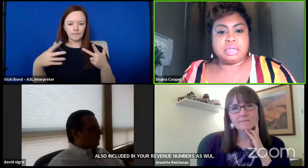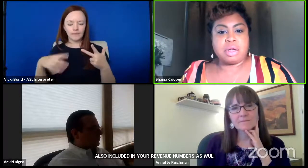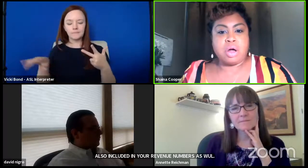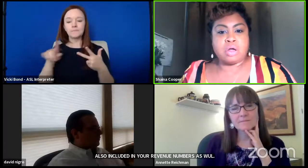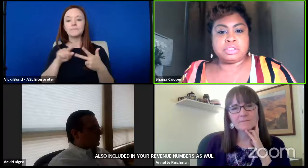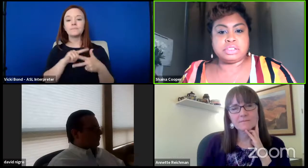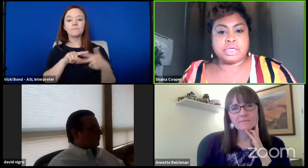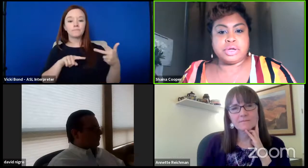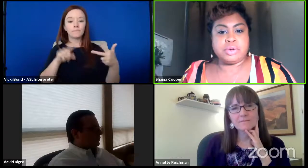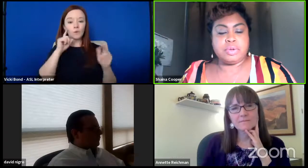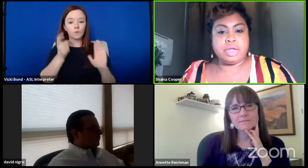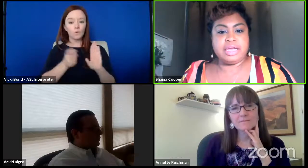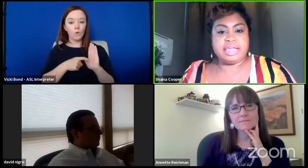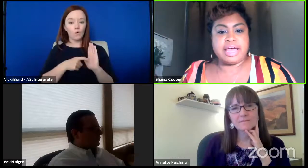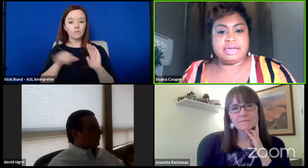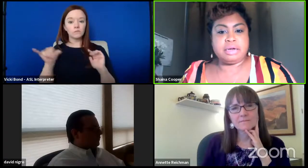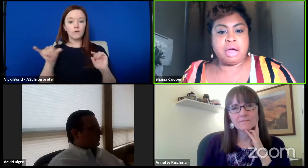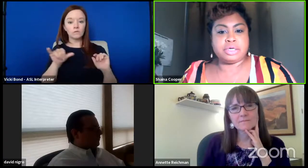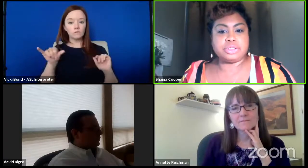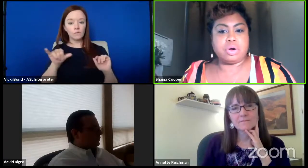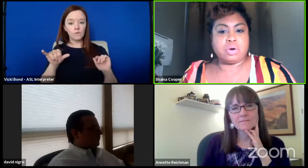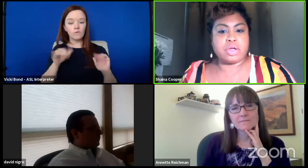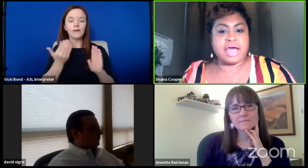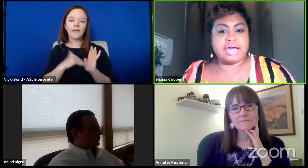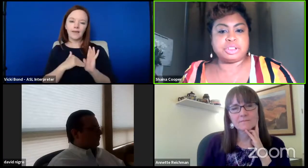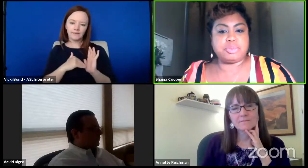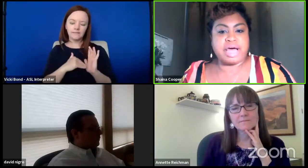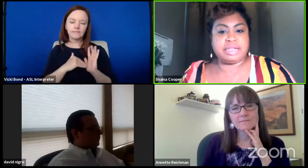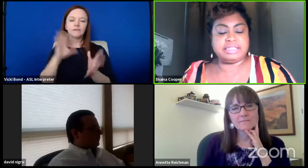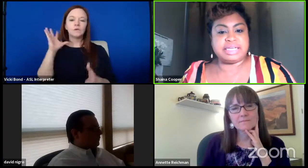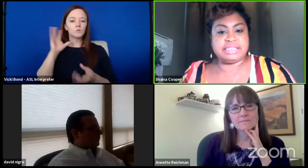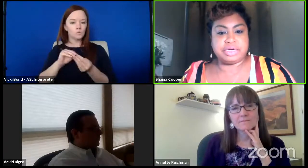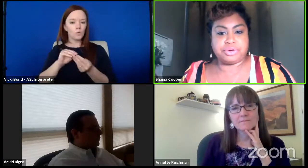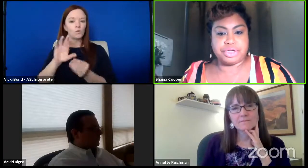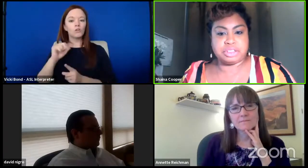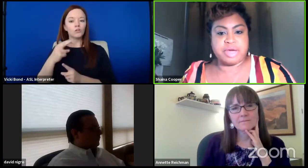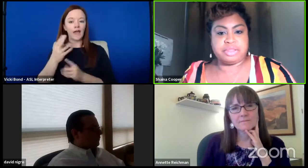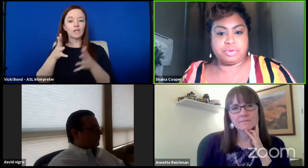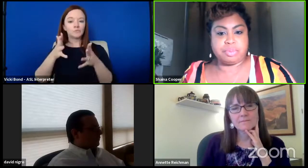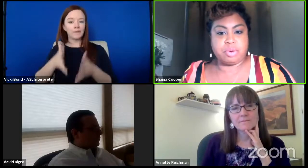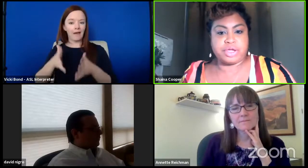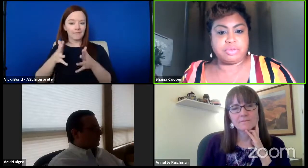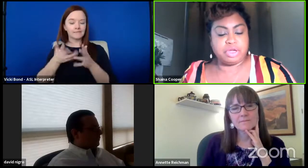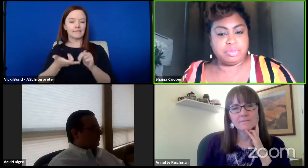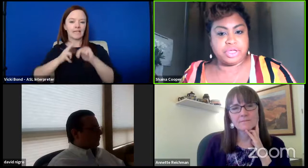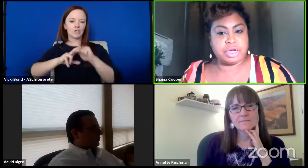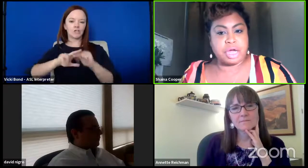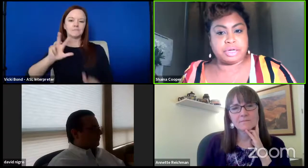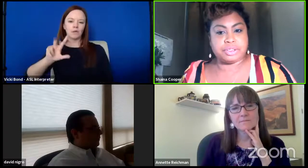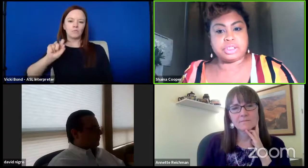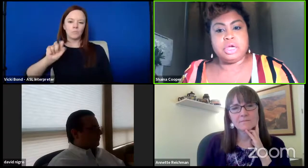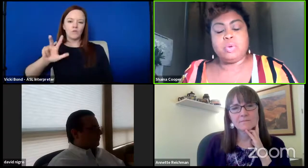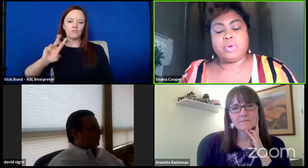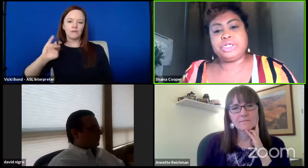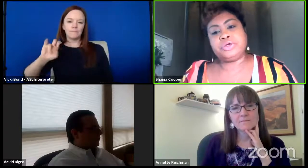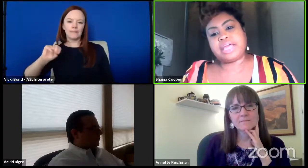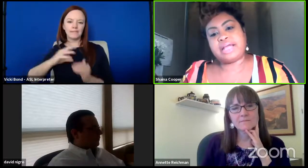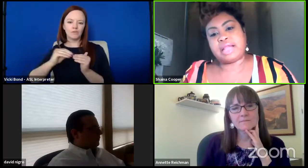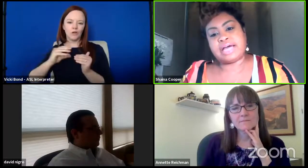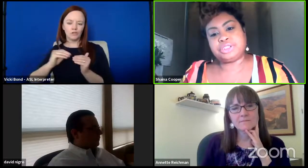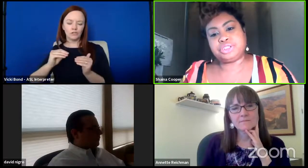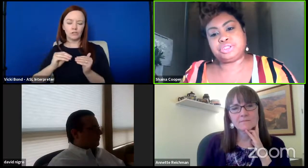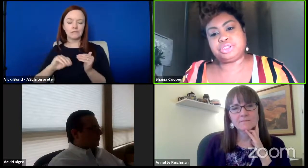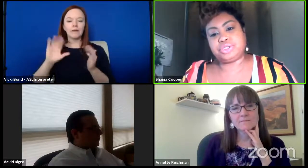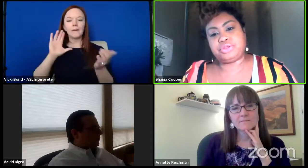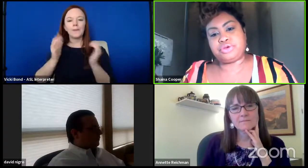you'll notice also, again, our total cash balance has increased by $3.3 million when you